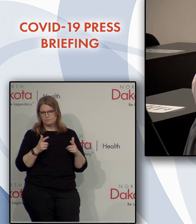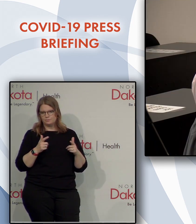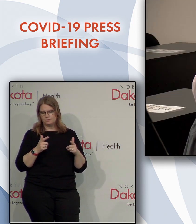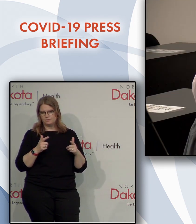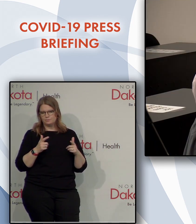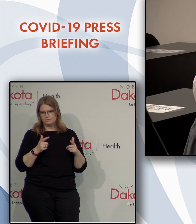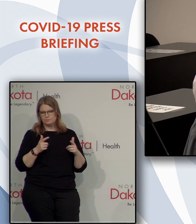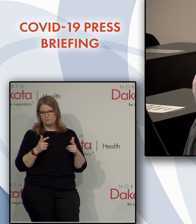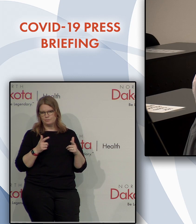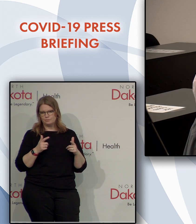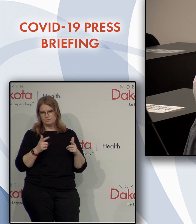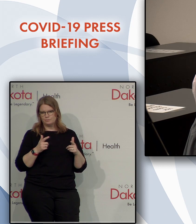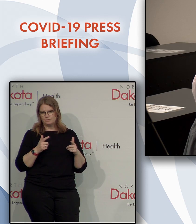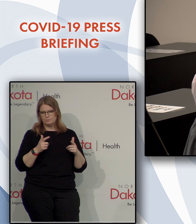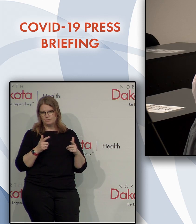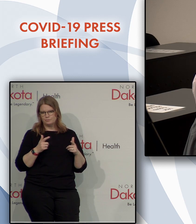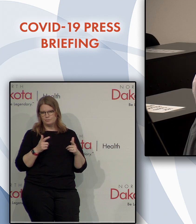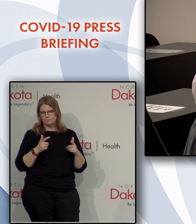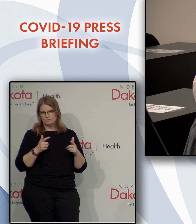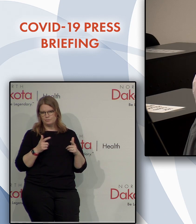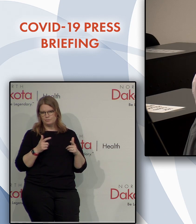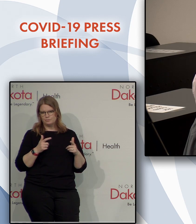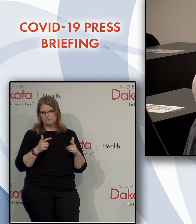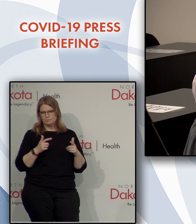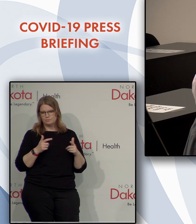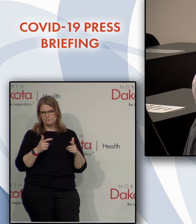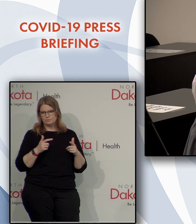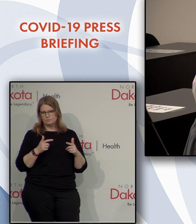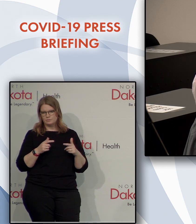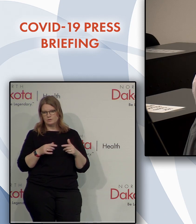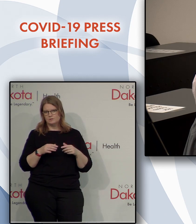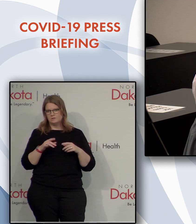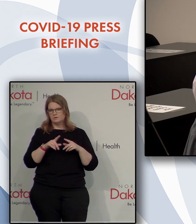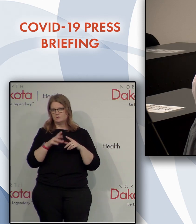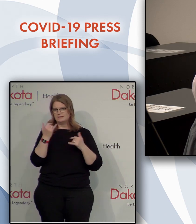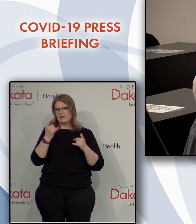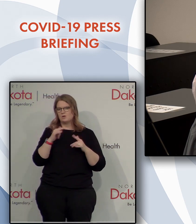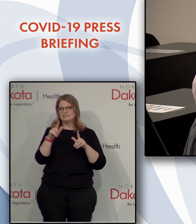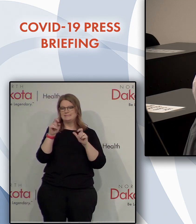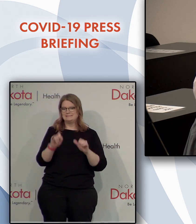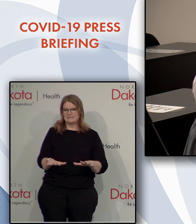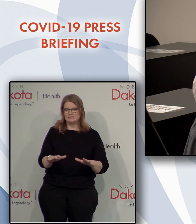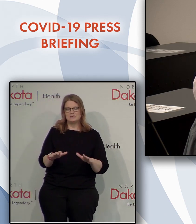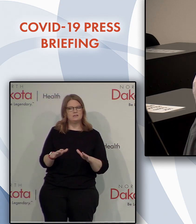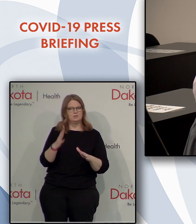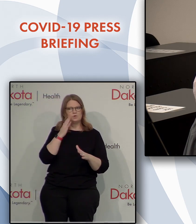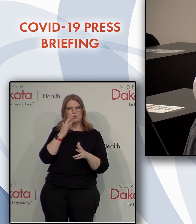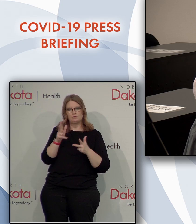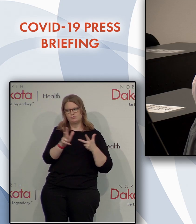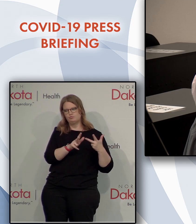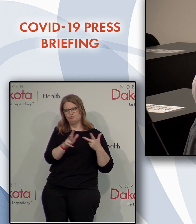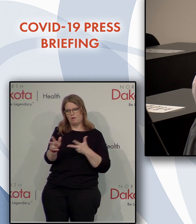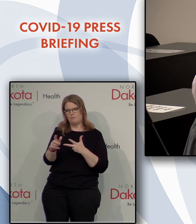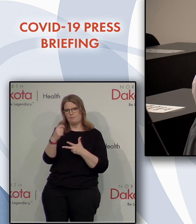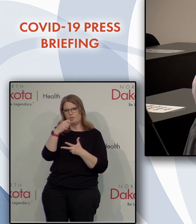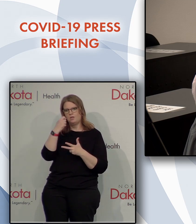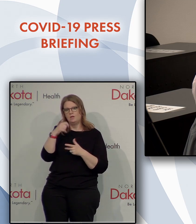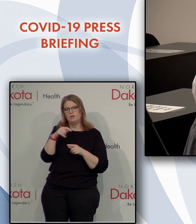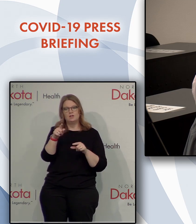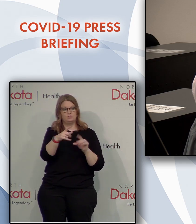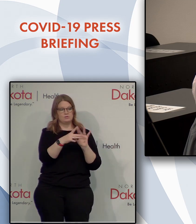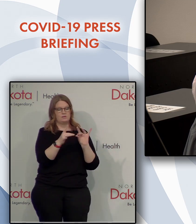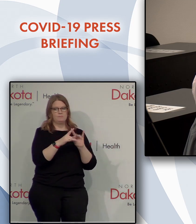our testing campaign that's been drive-in vehicles, and you mentioned the polio vaccine,